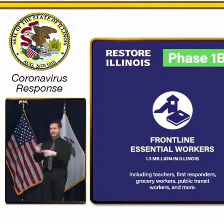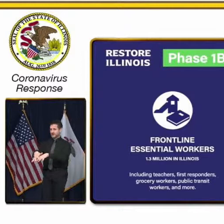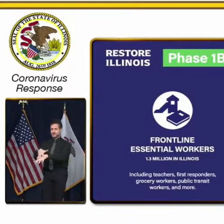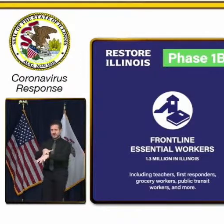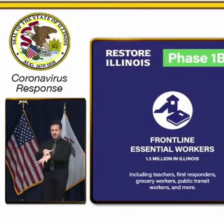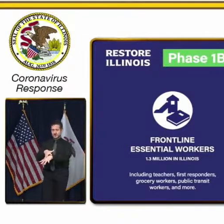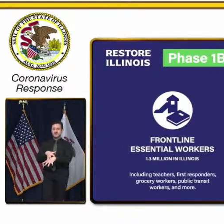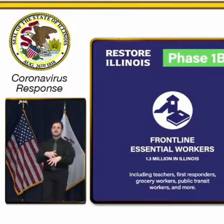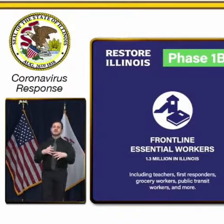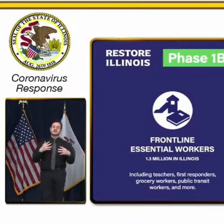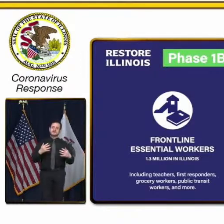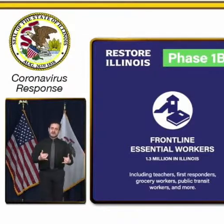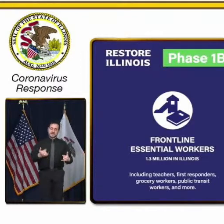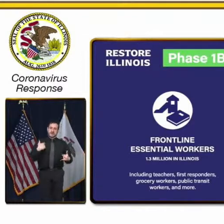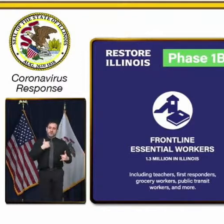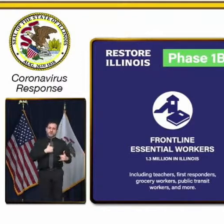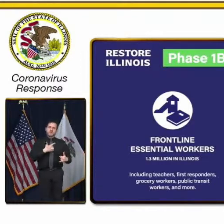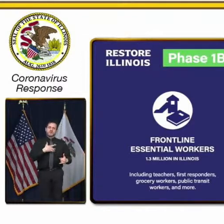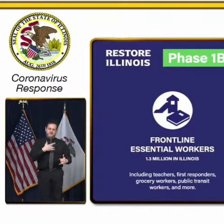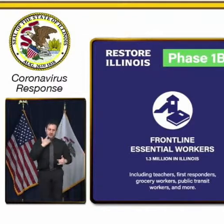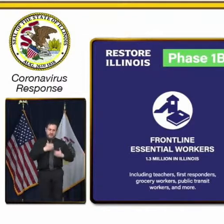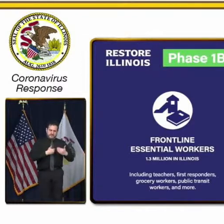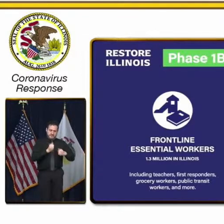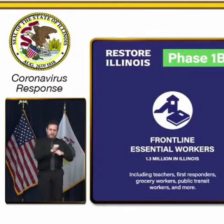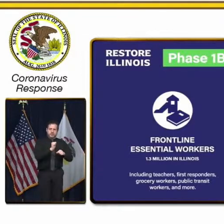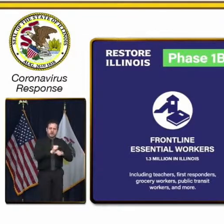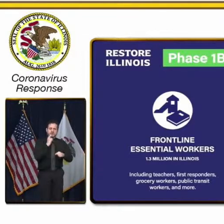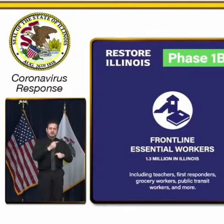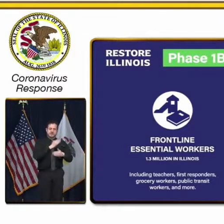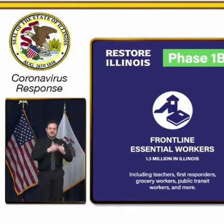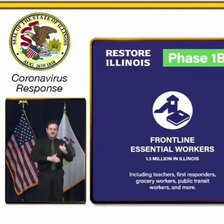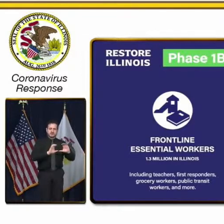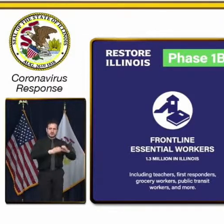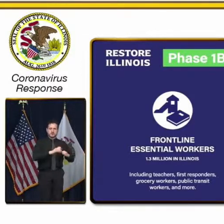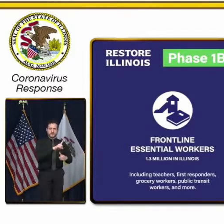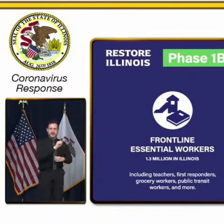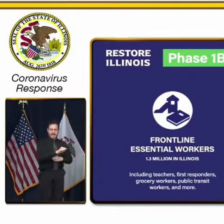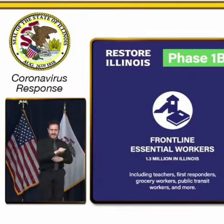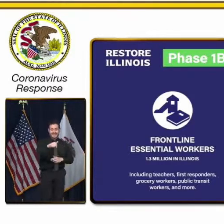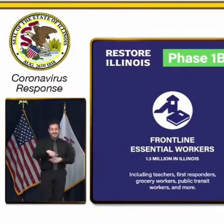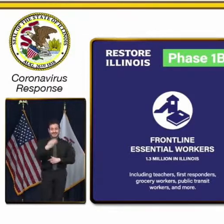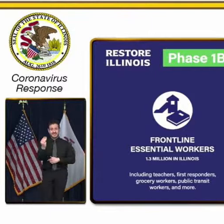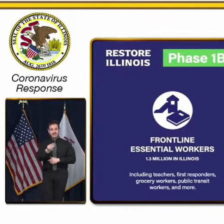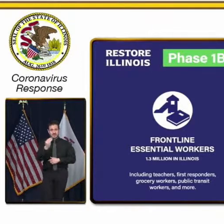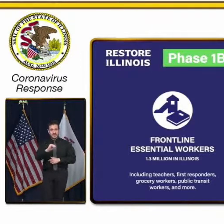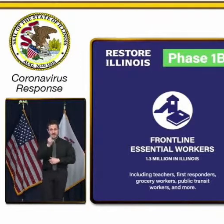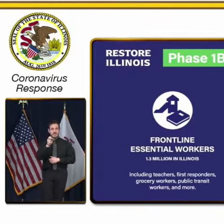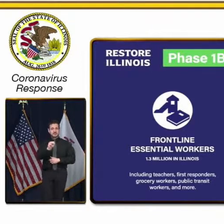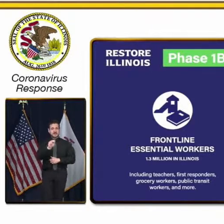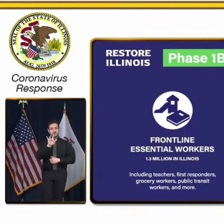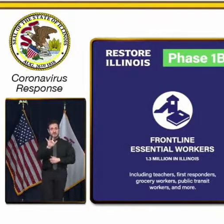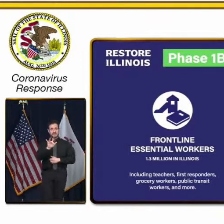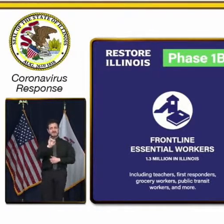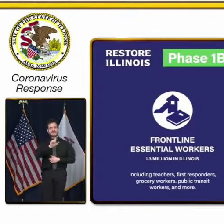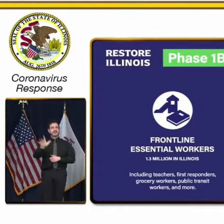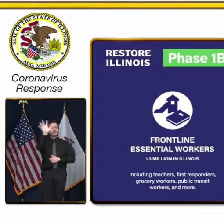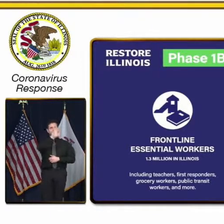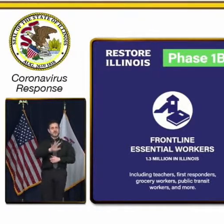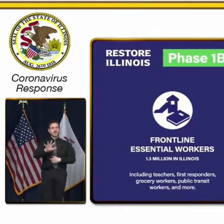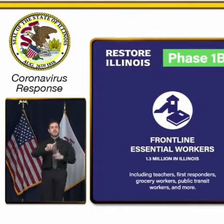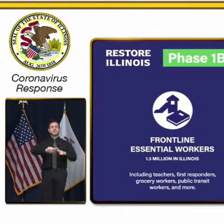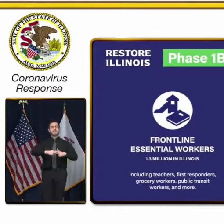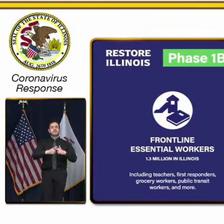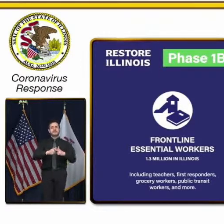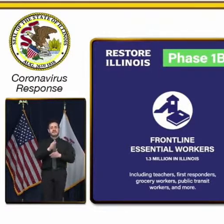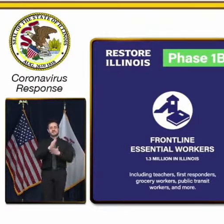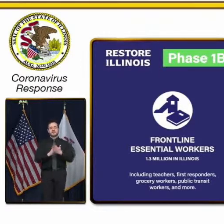Phase 1A. So starting this coming Monday, January 25th, the entire state is moving to Phase 1B of